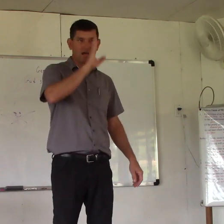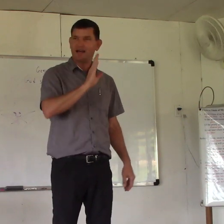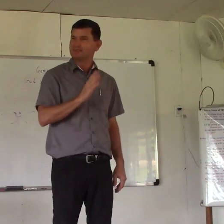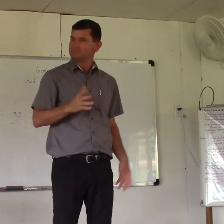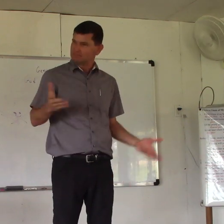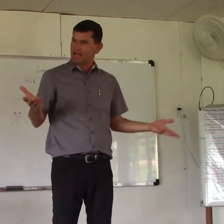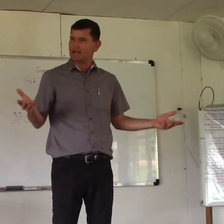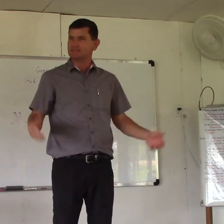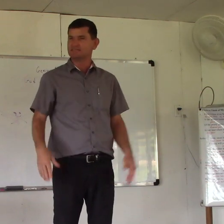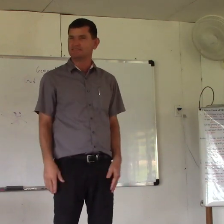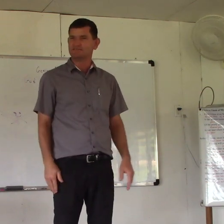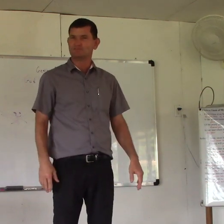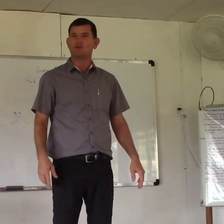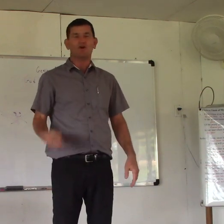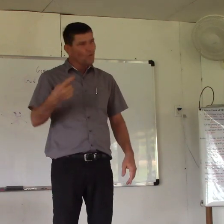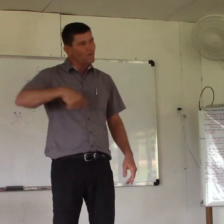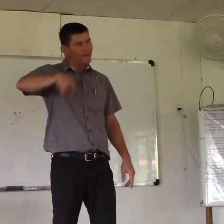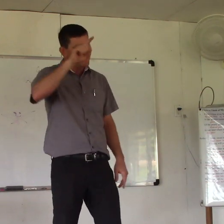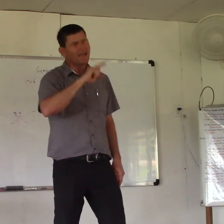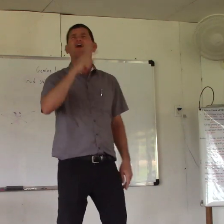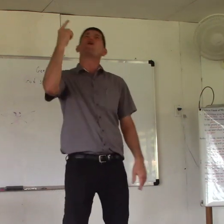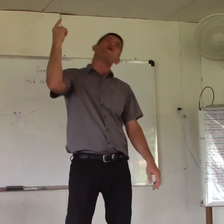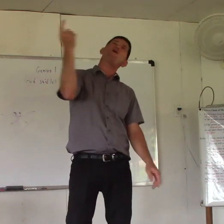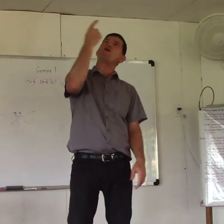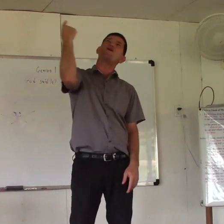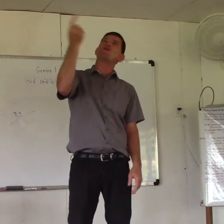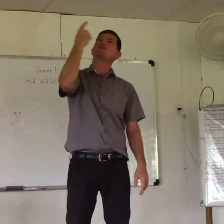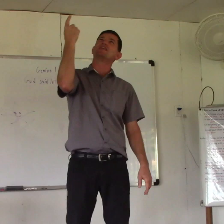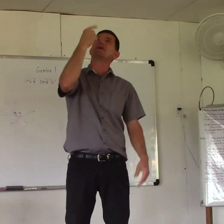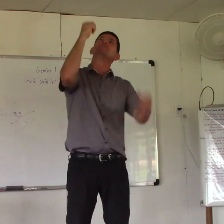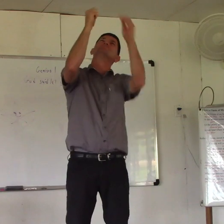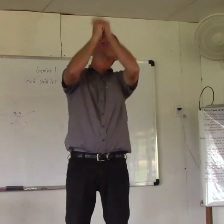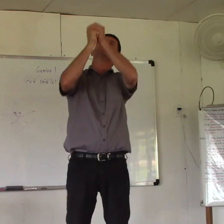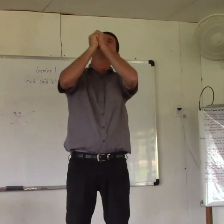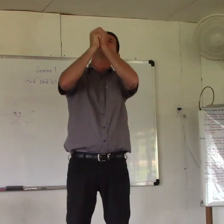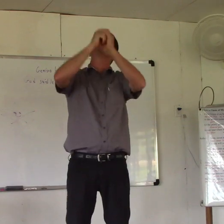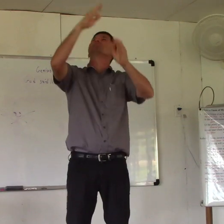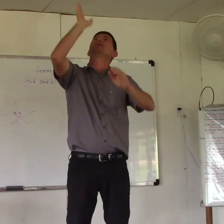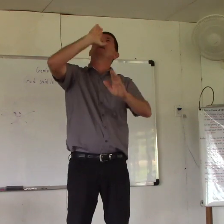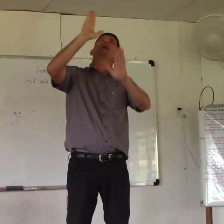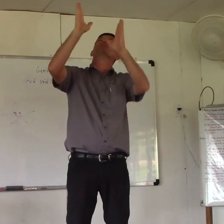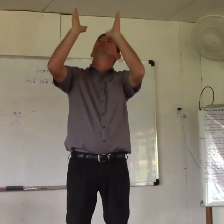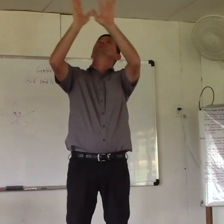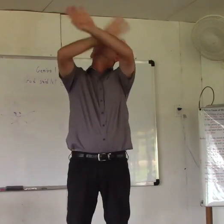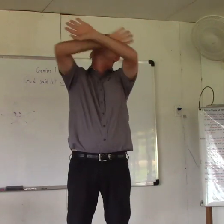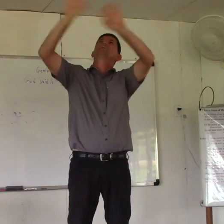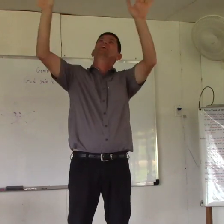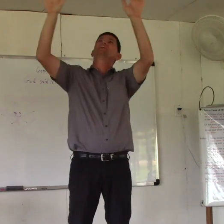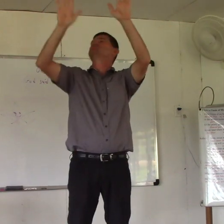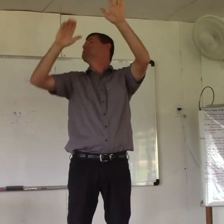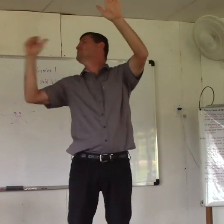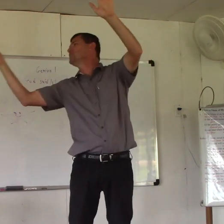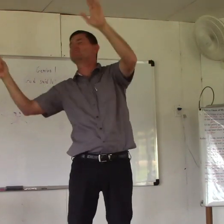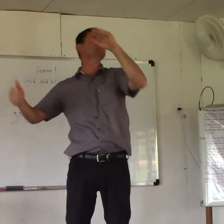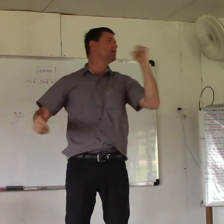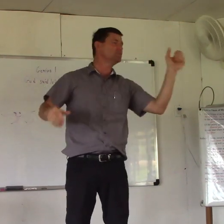God. No. We only worship God. Spanish. Other,